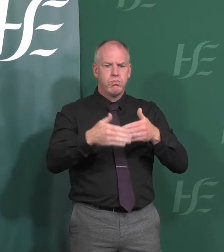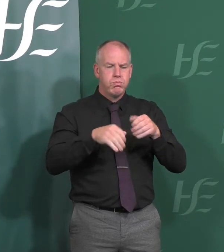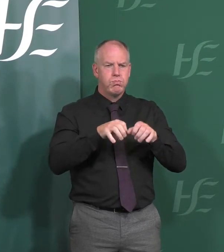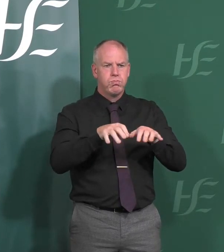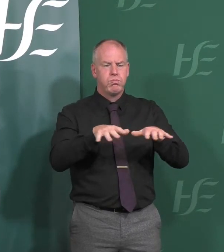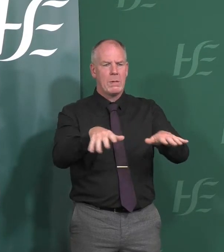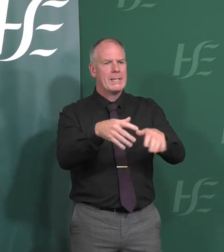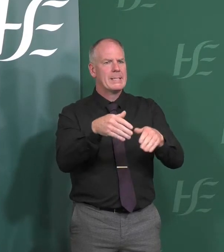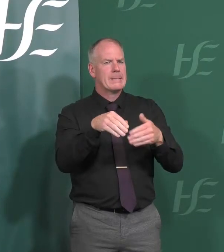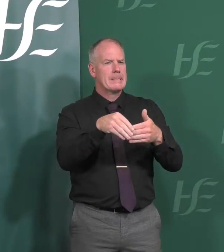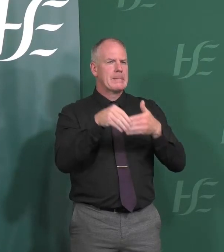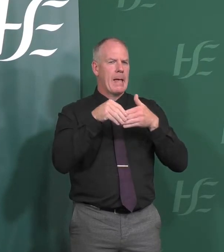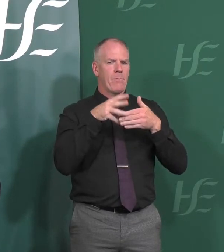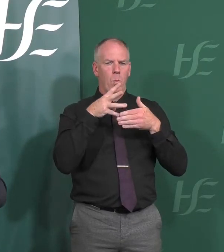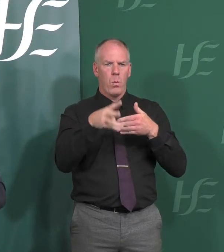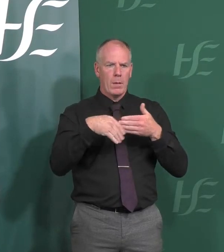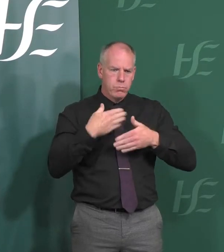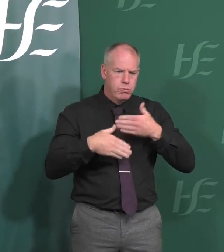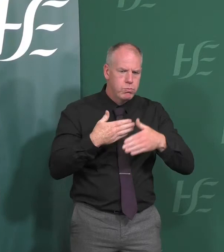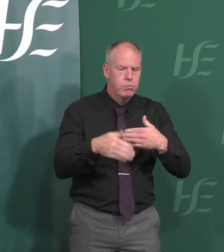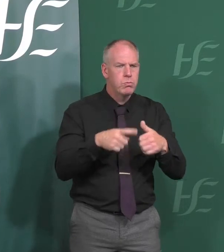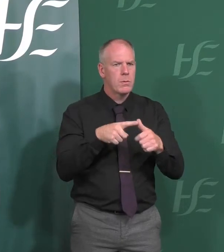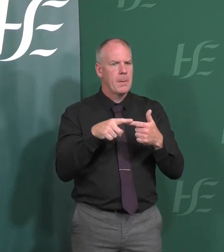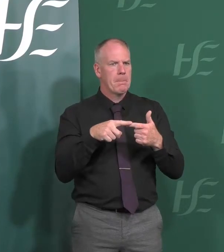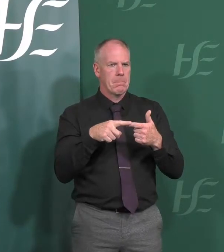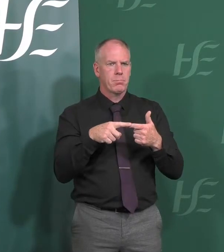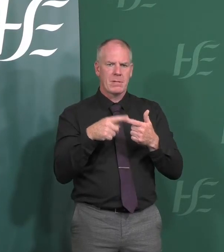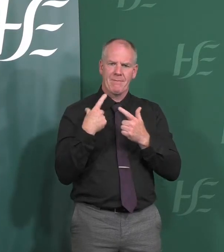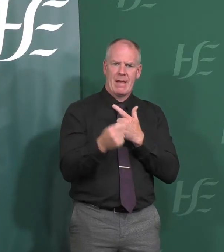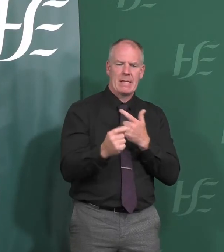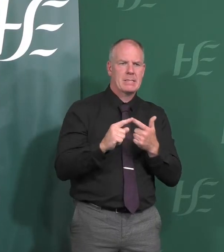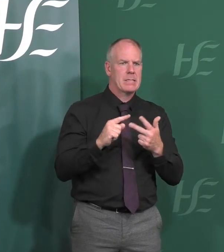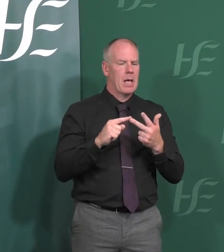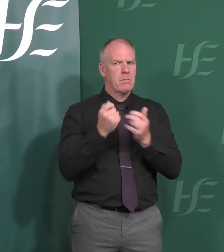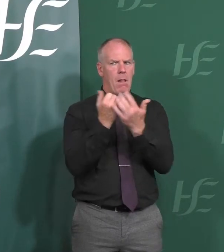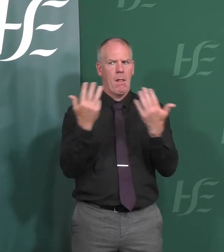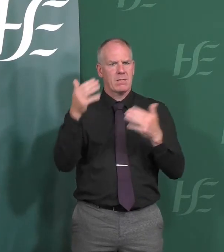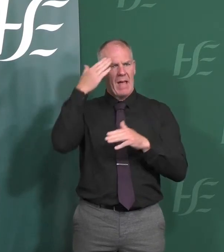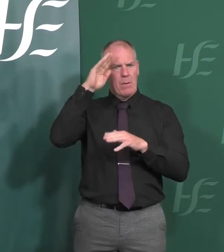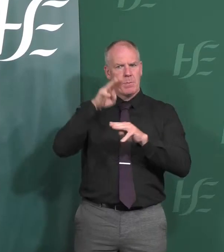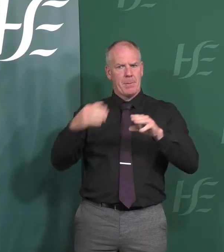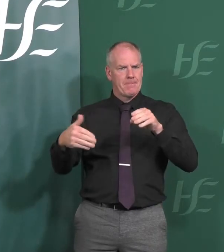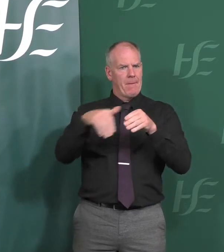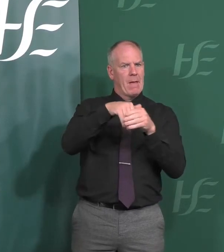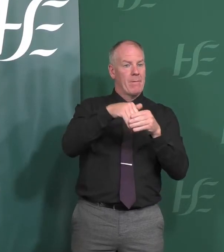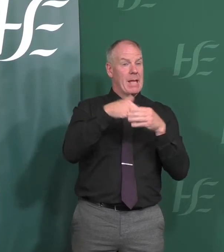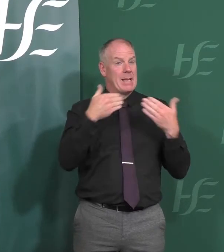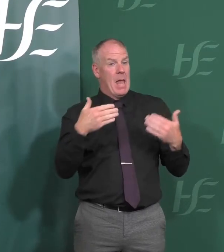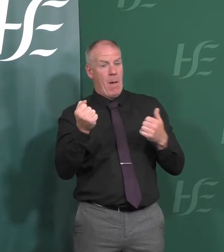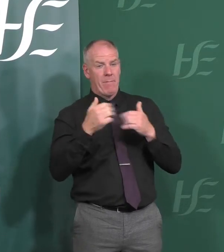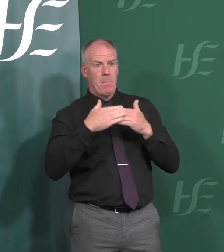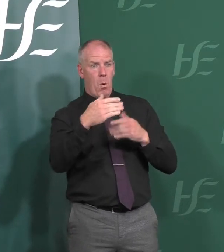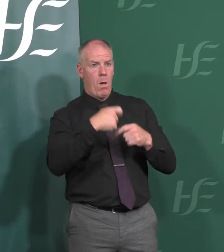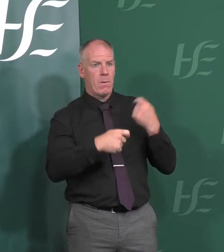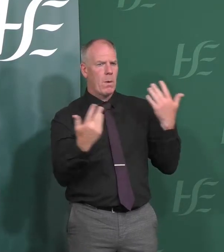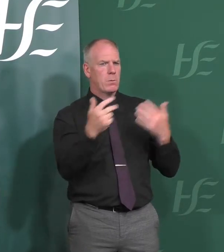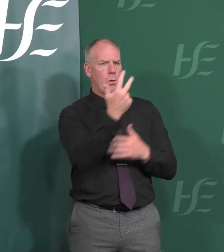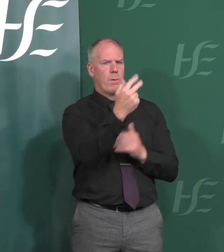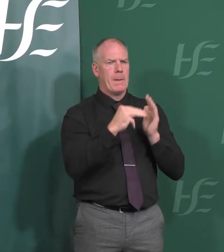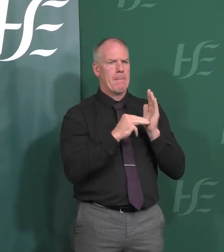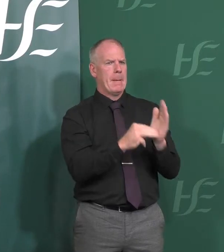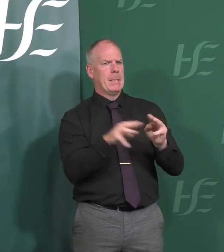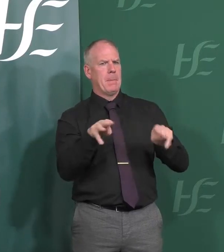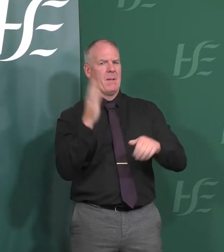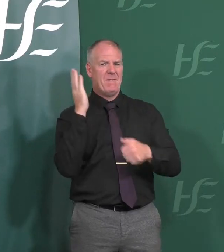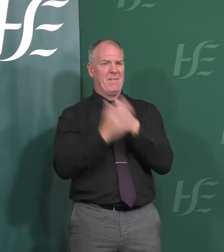delivered safely, at pace, and with massive buy-in from the Irish population. We've now over 3 million people fully